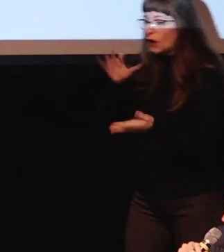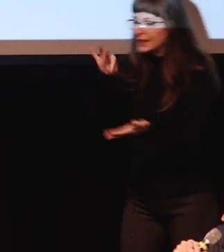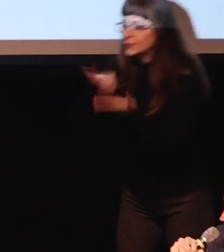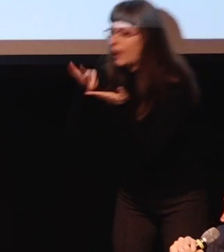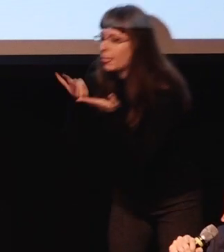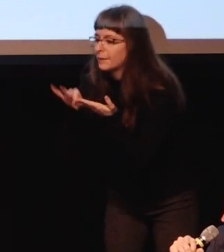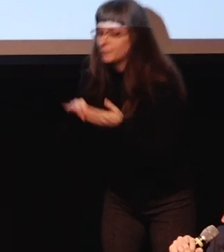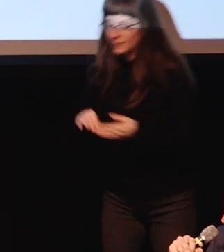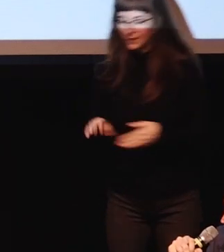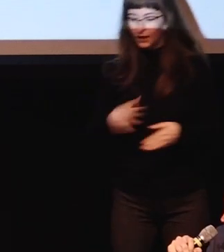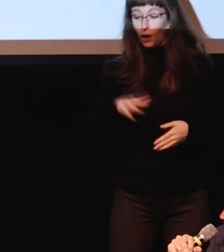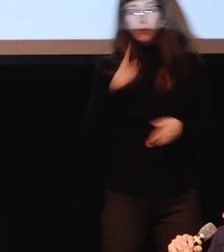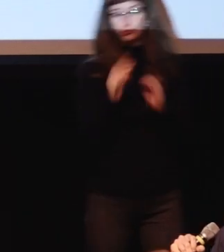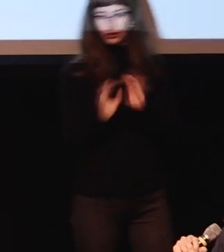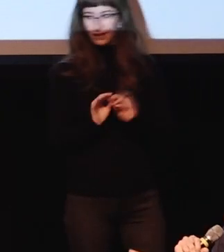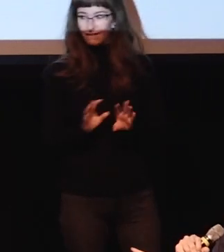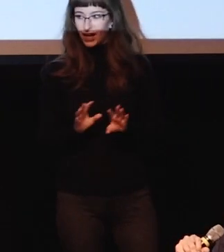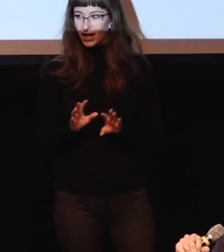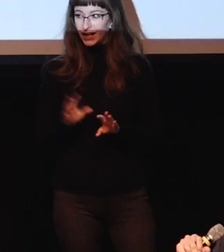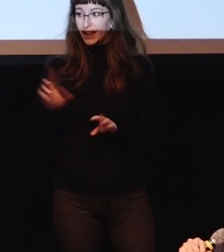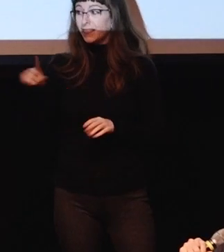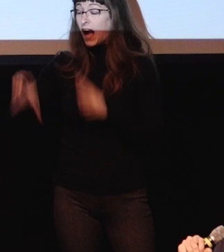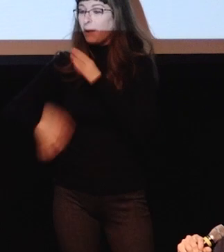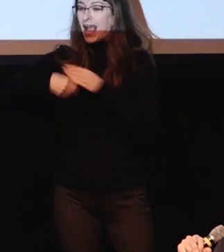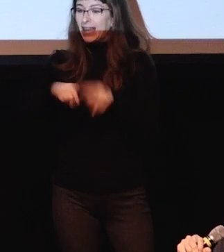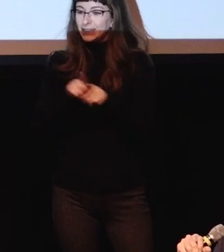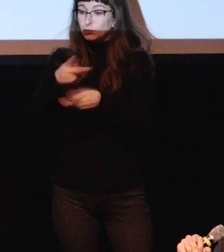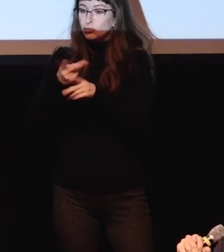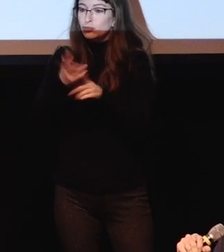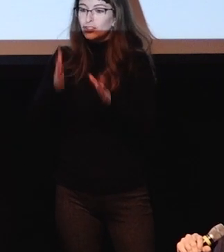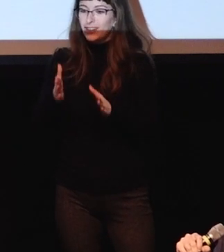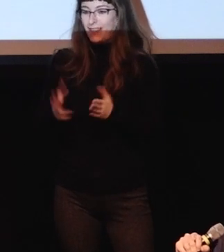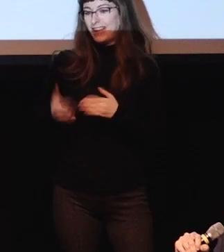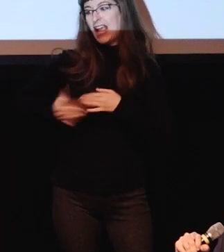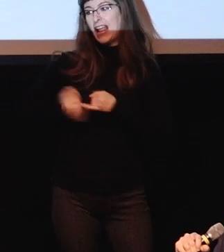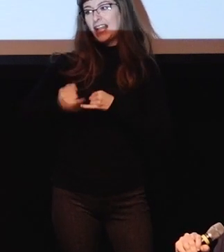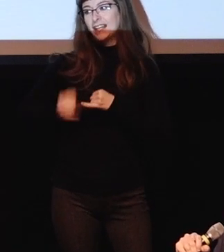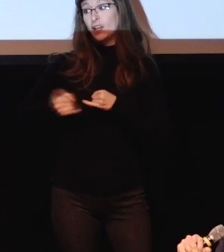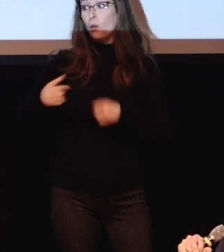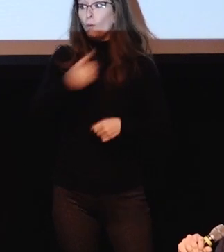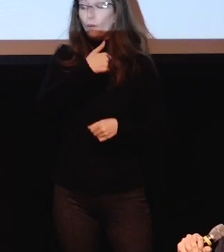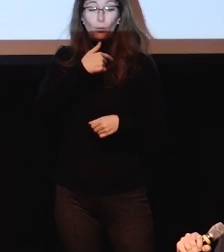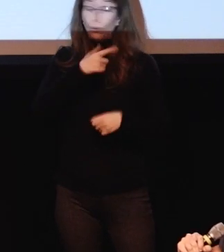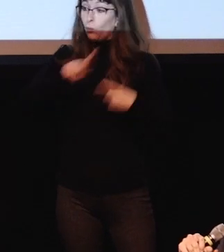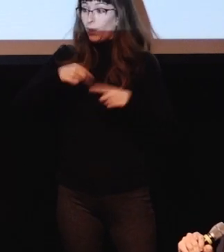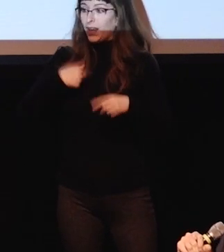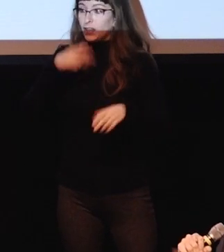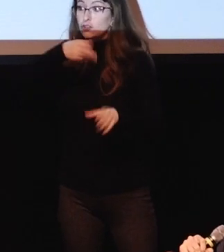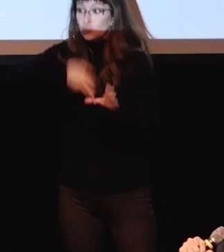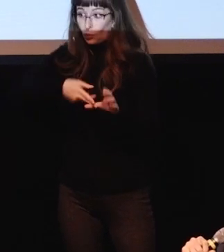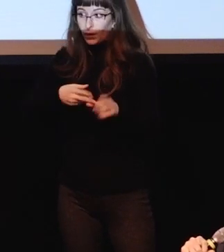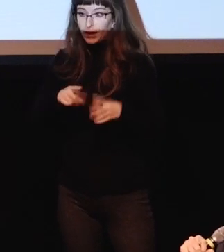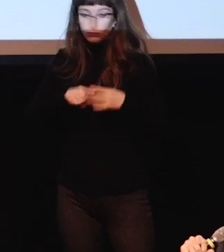Just to clarify, I was brought on as a producer at the end. At the end. When I signed on, it was strictly to be. Did you